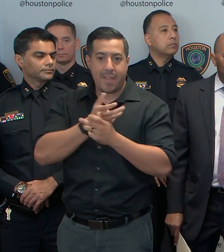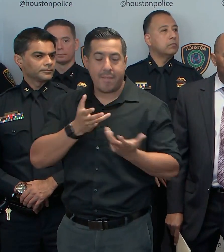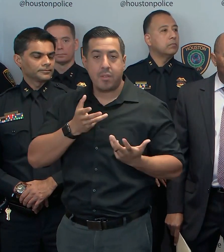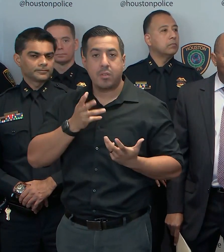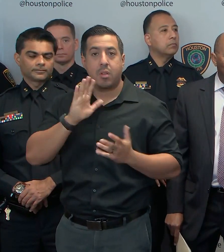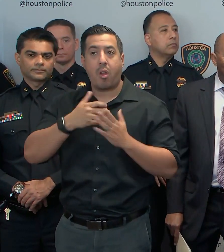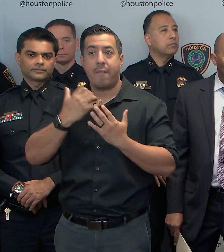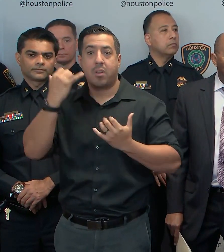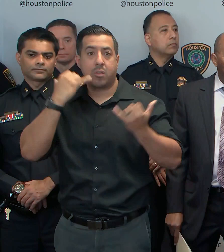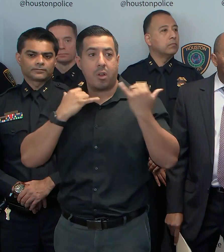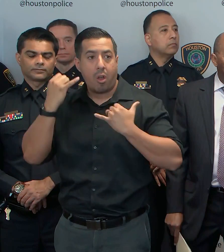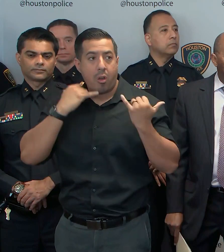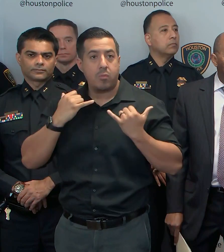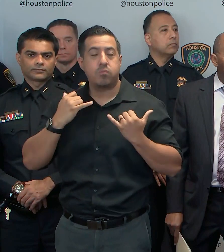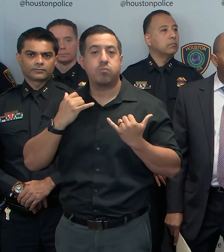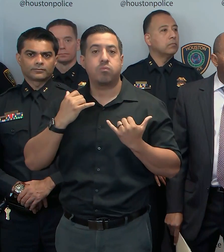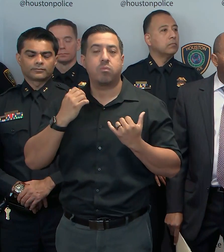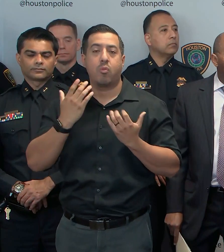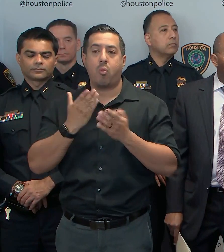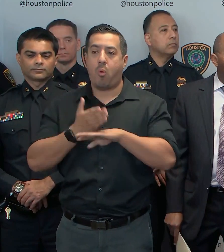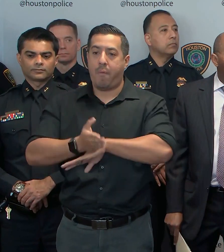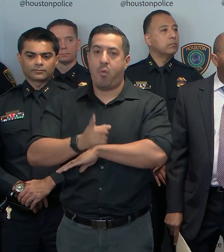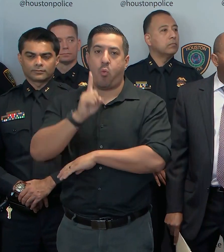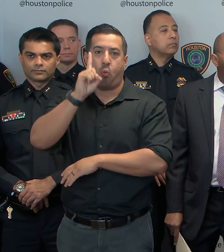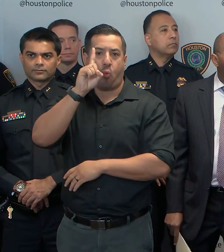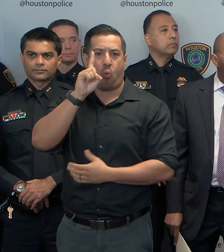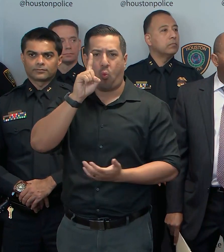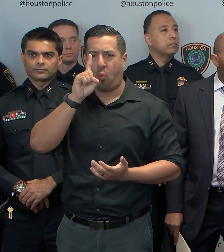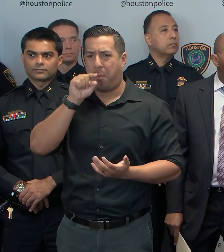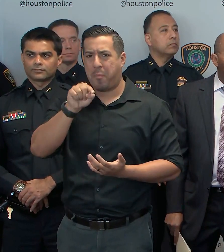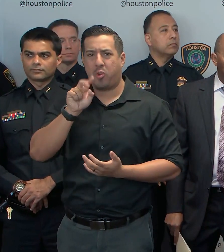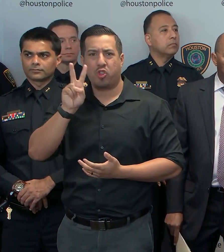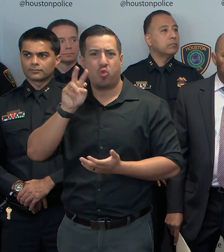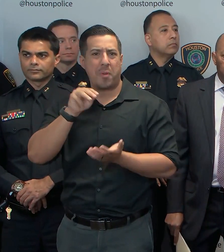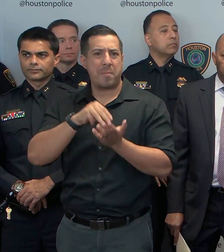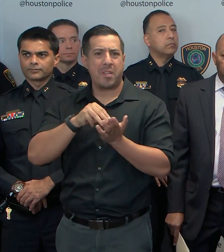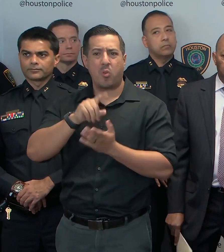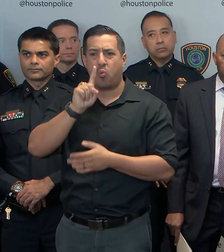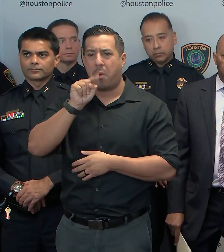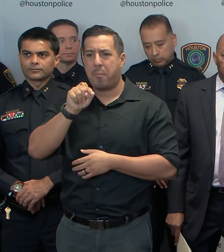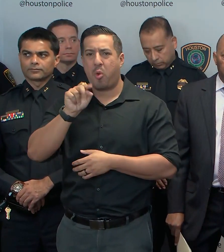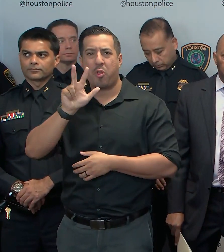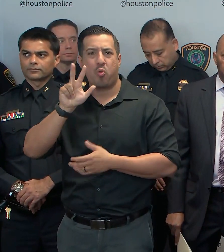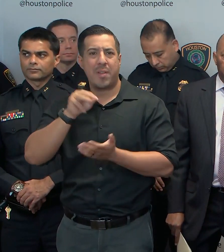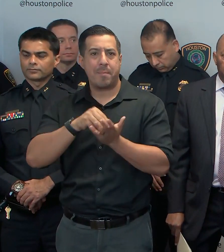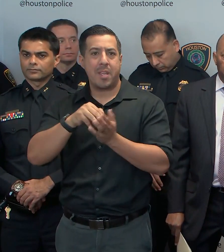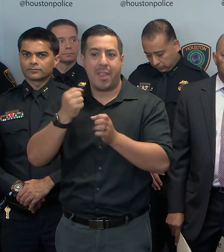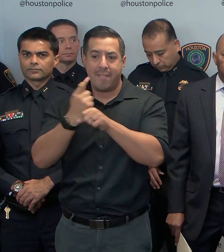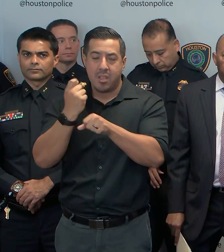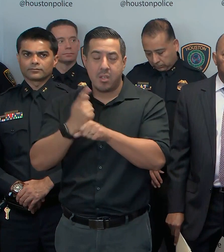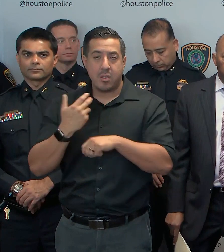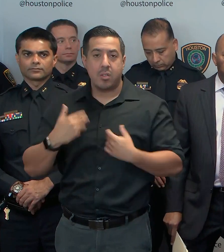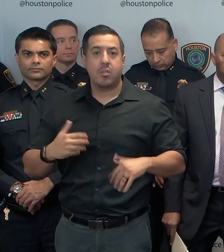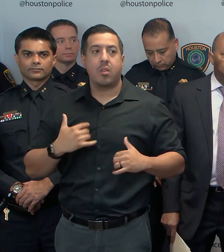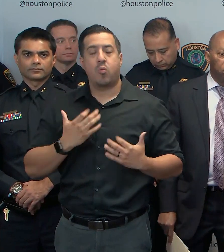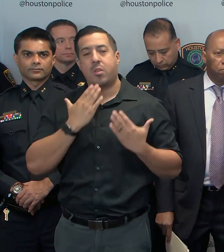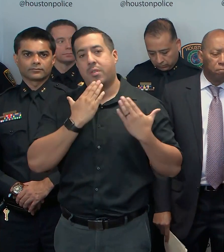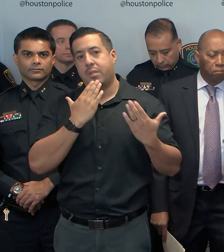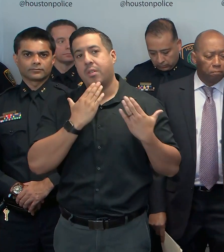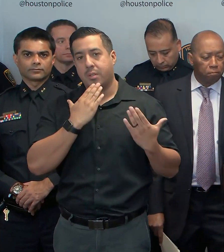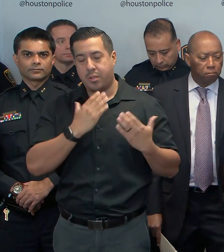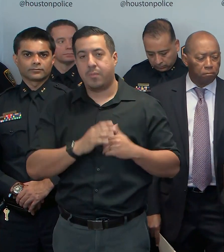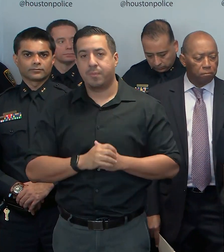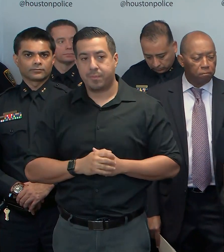us to calls, over 1 million, 1.2 million, 1.3 million calls a year. I just want to say thank you. So